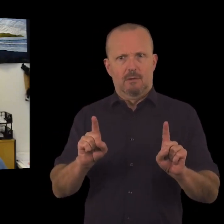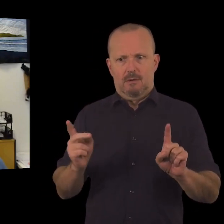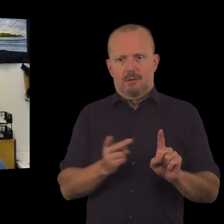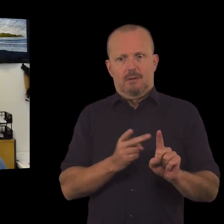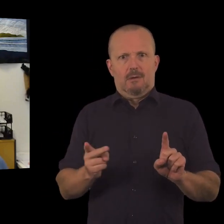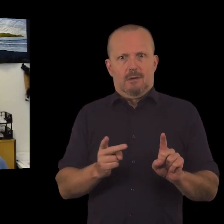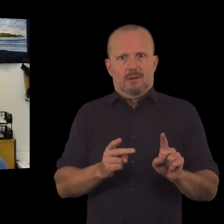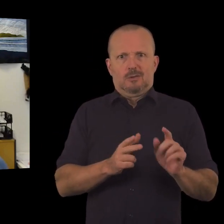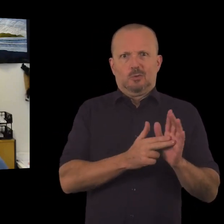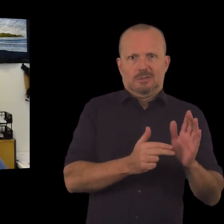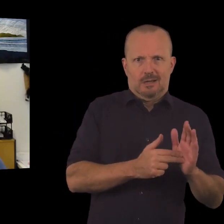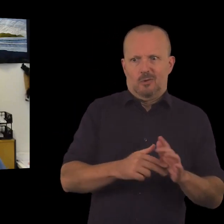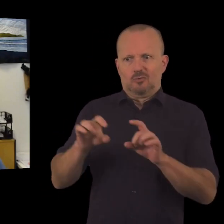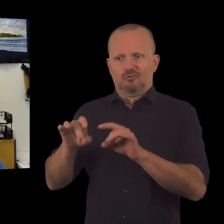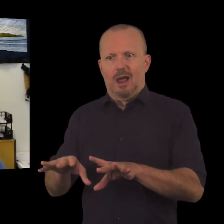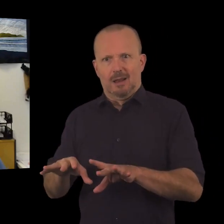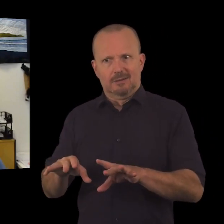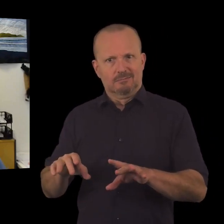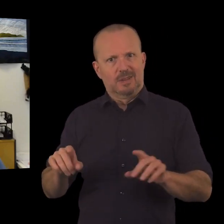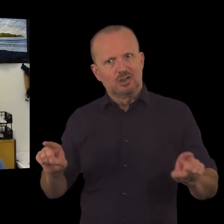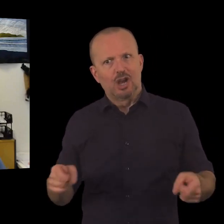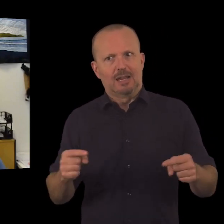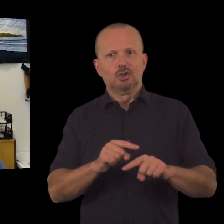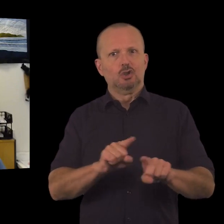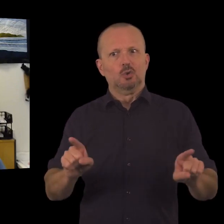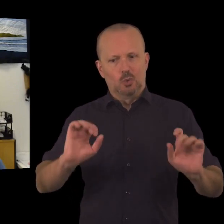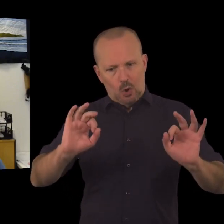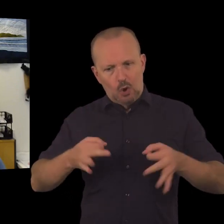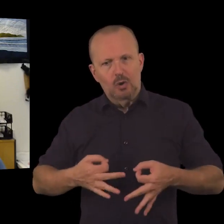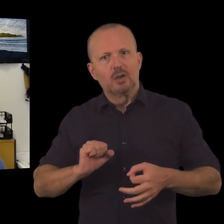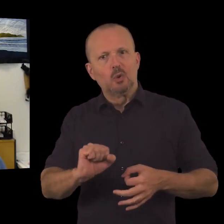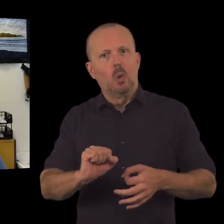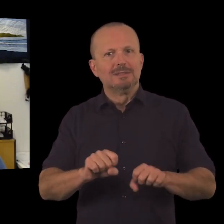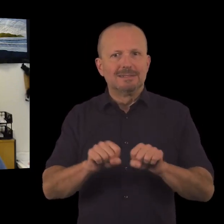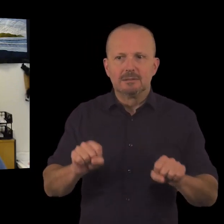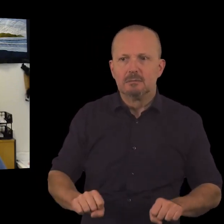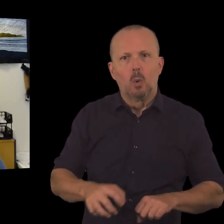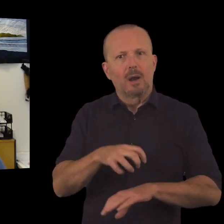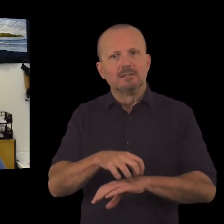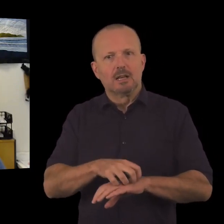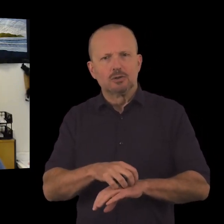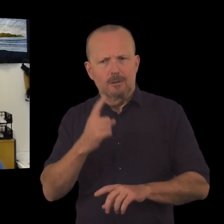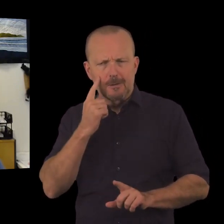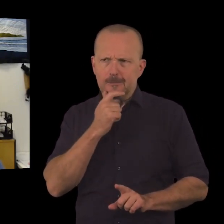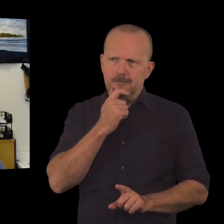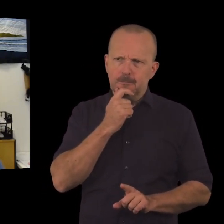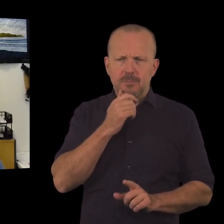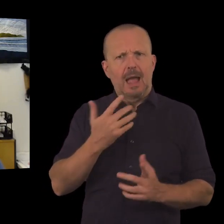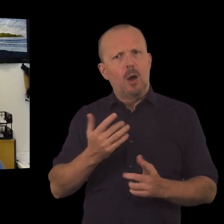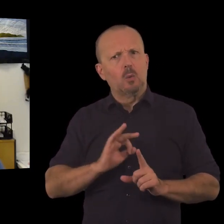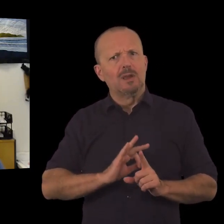trans-Tasman challenge for all staff to look at their organisations and systems and see where can we be doing better in our